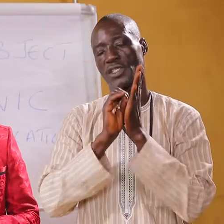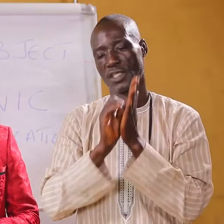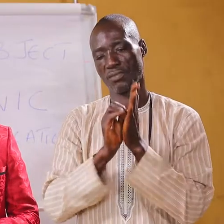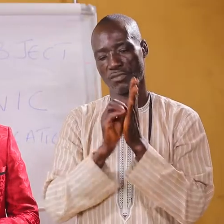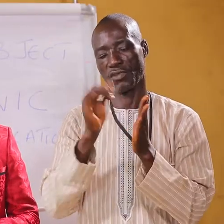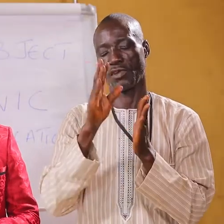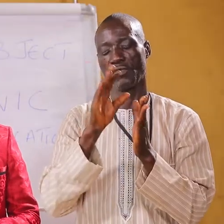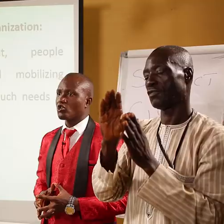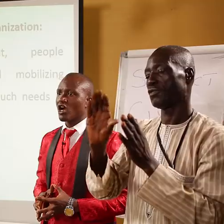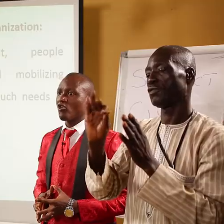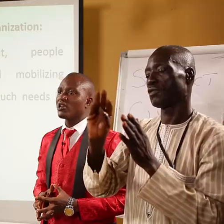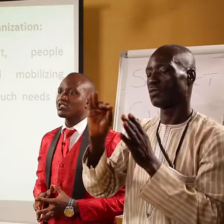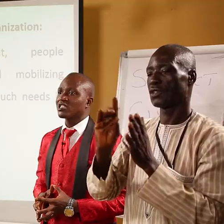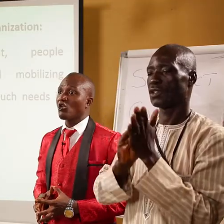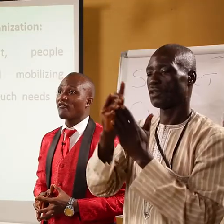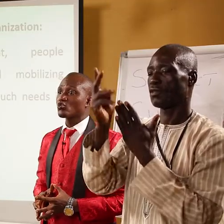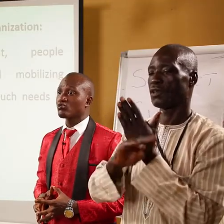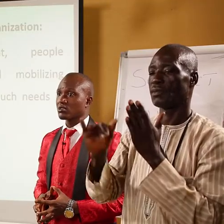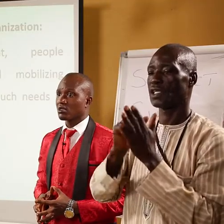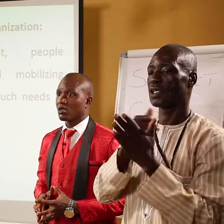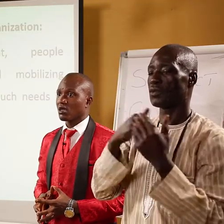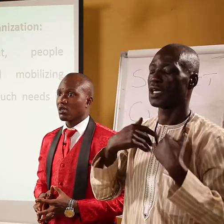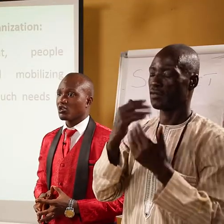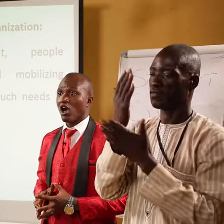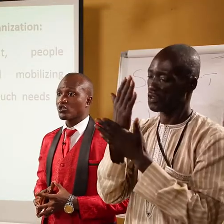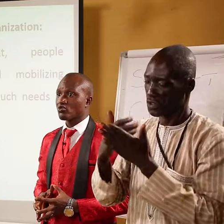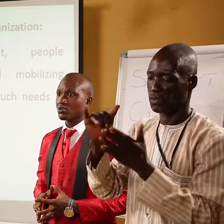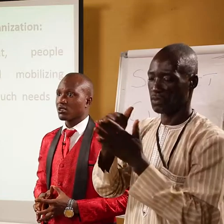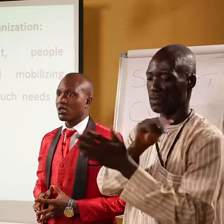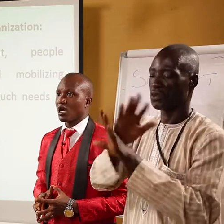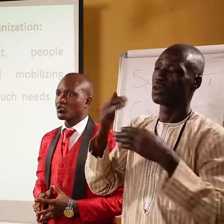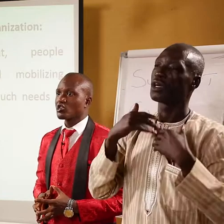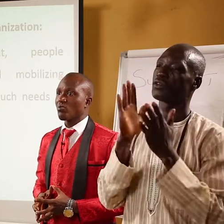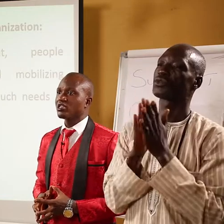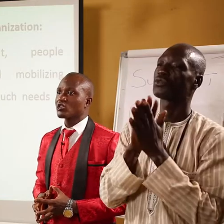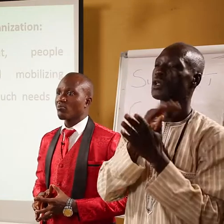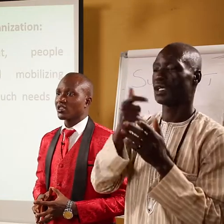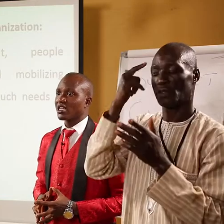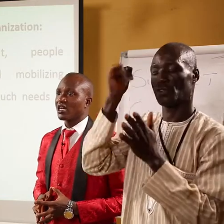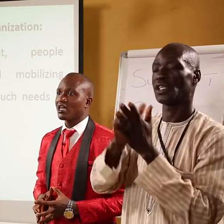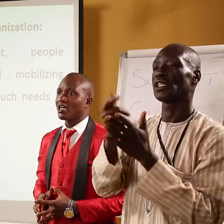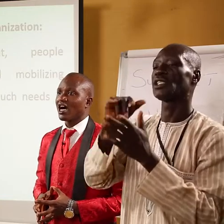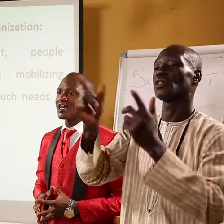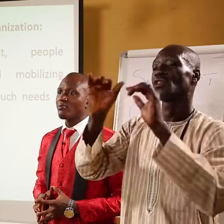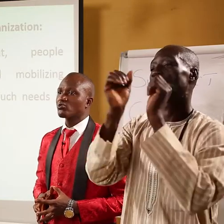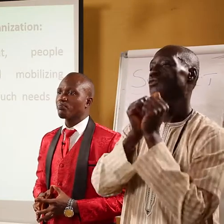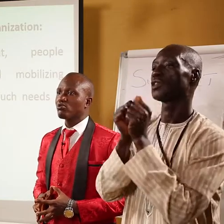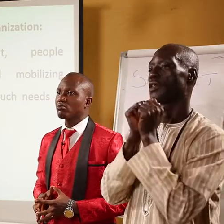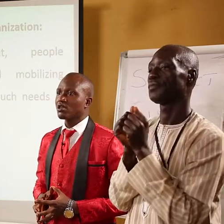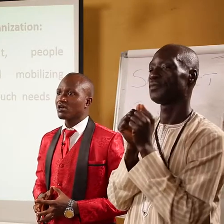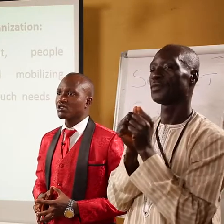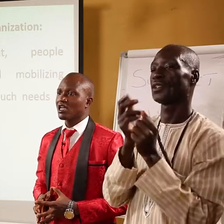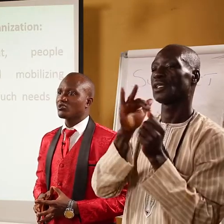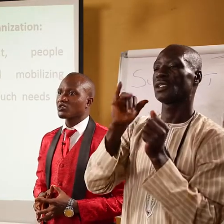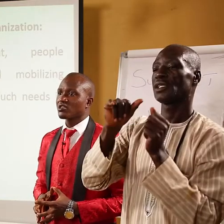community development. We also have communities that don't have schools. They don't have schools. And so these communities come together and they're able to